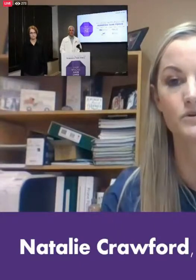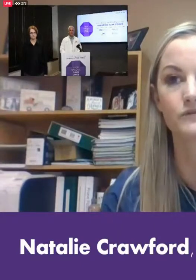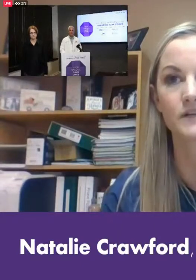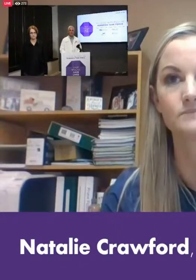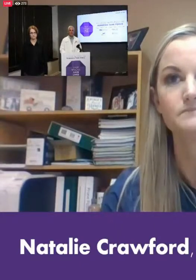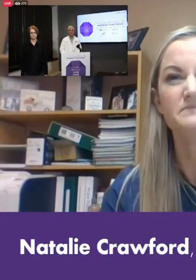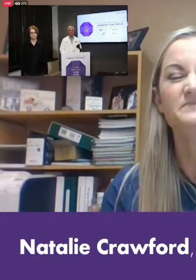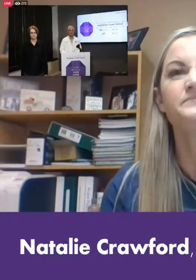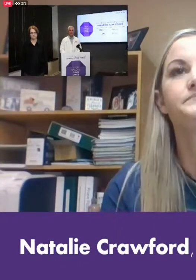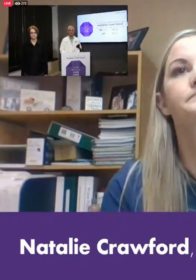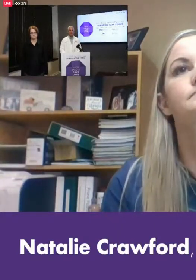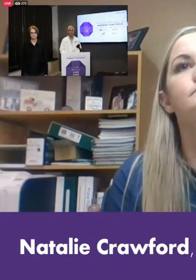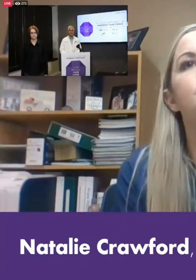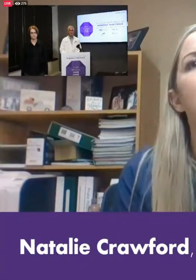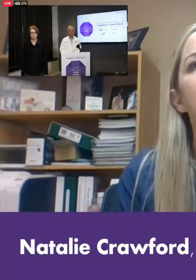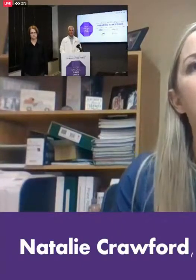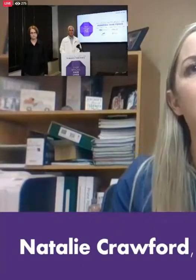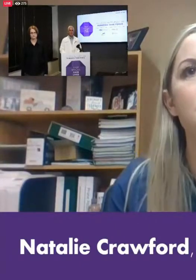she come over.